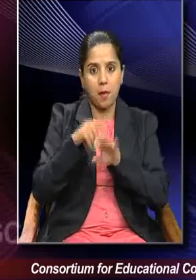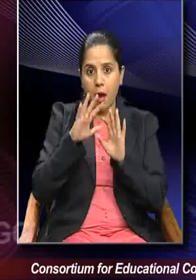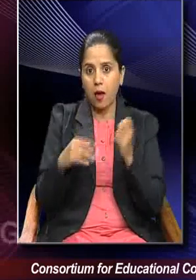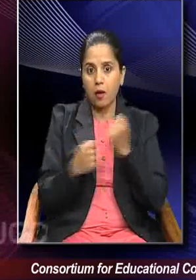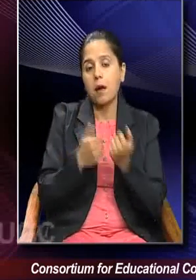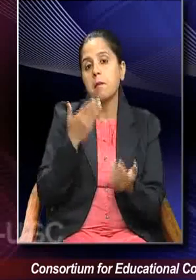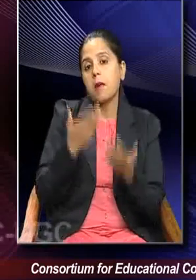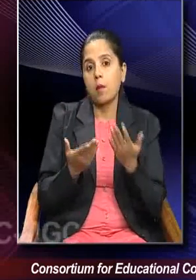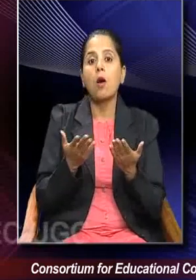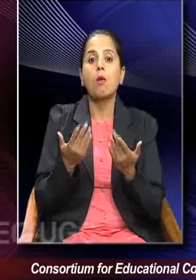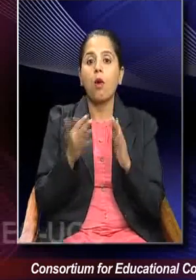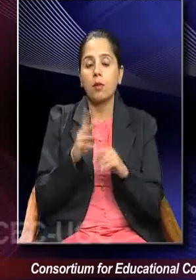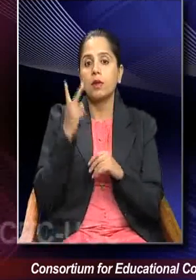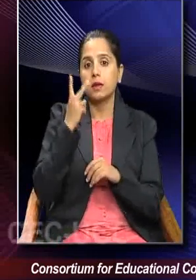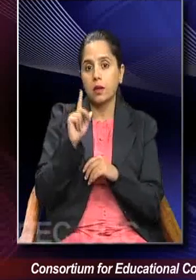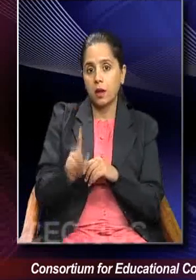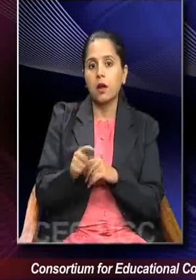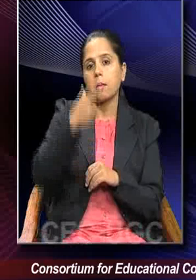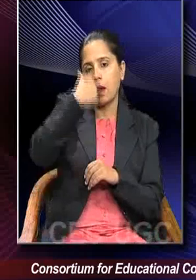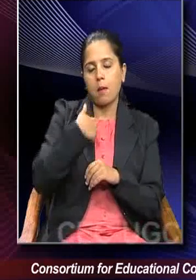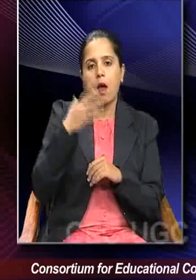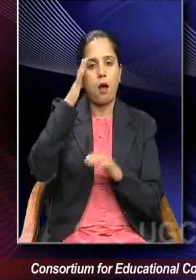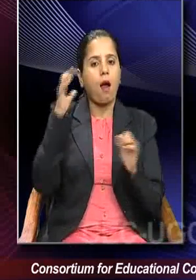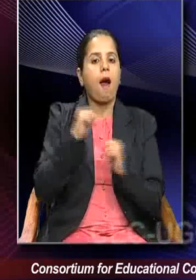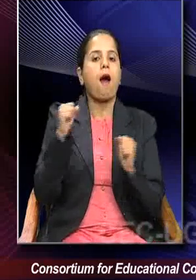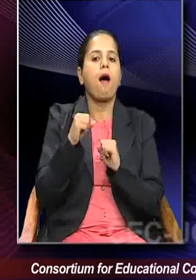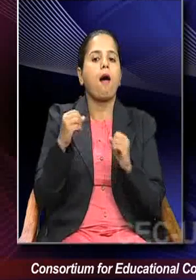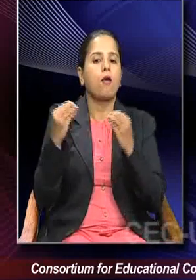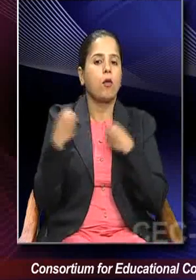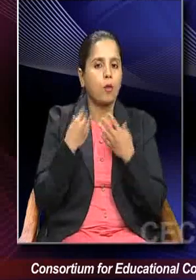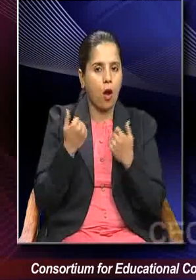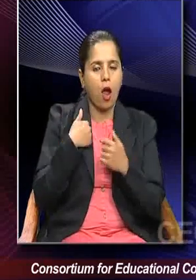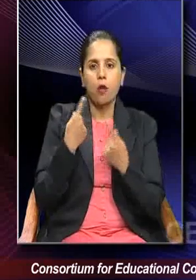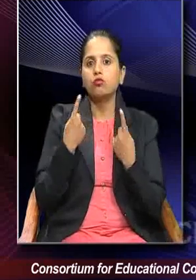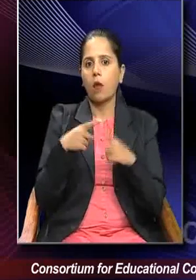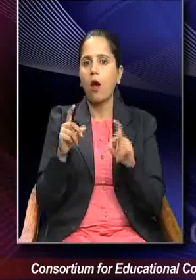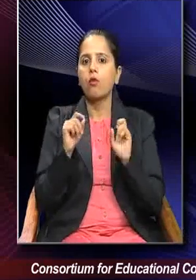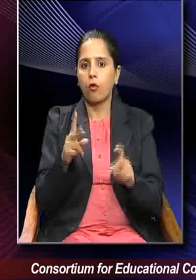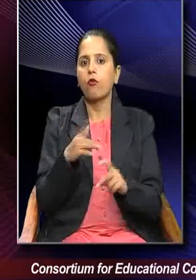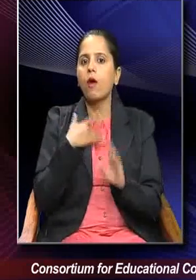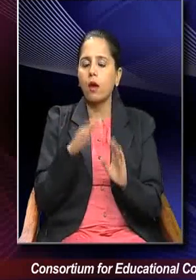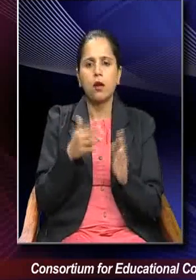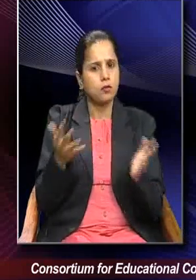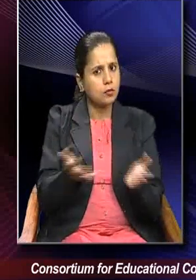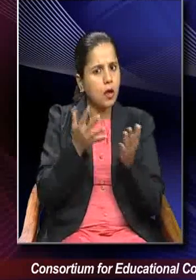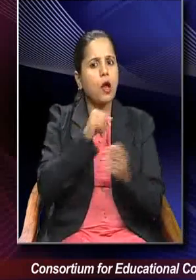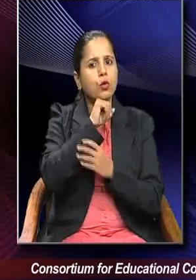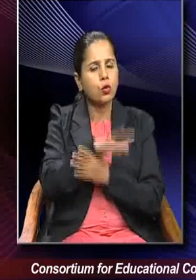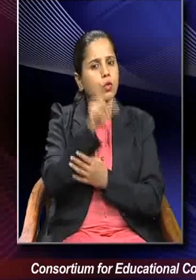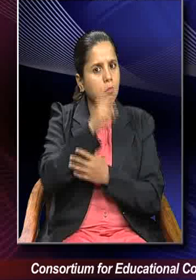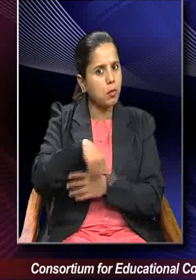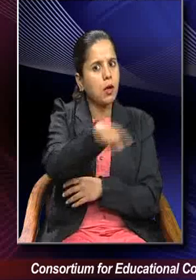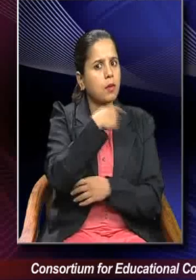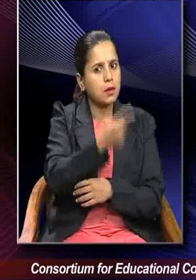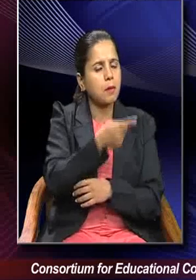might give one a comfort and validation. Encourage the youth